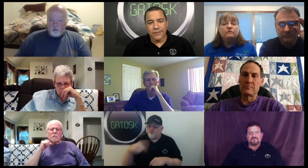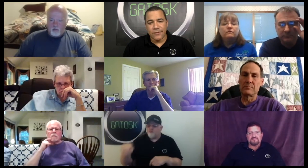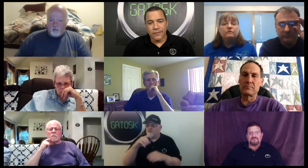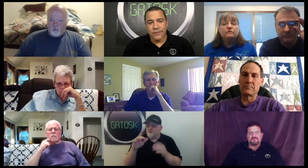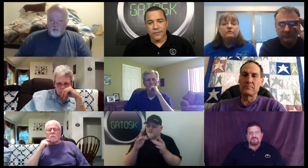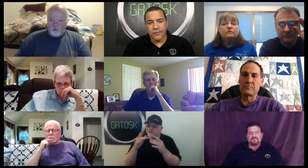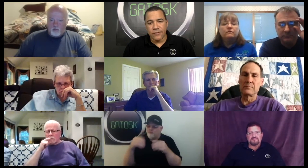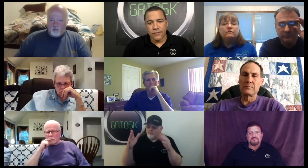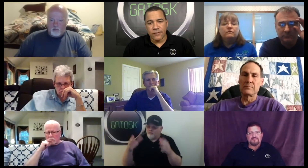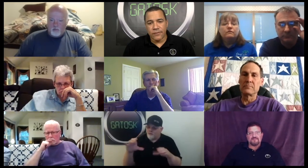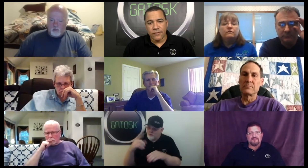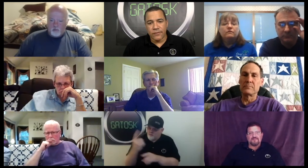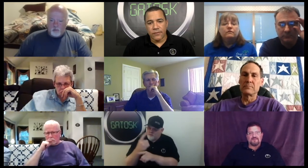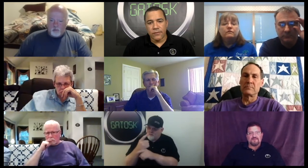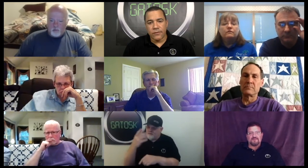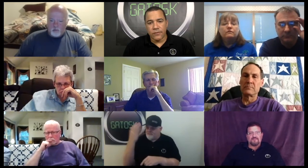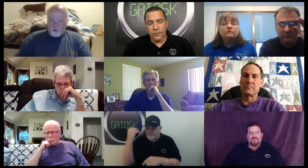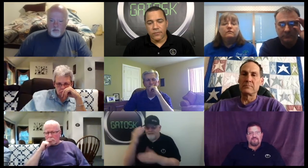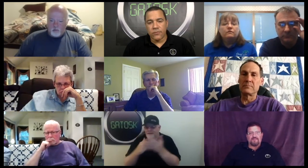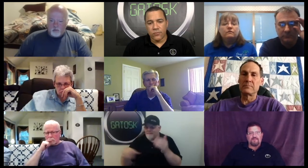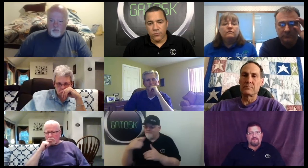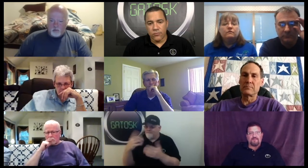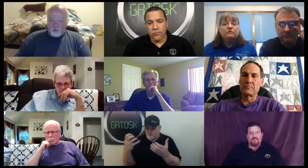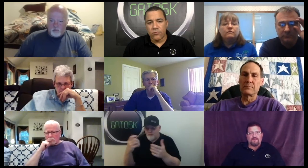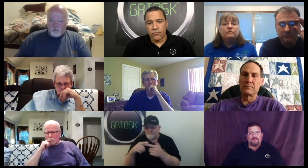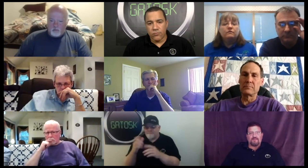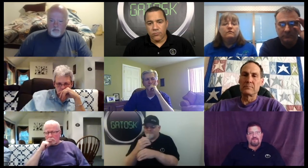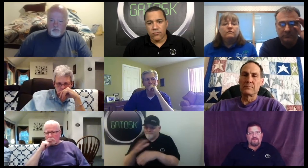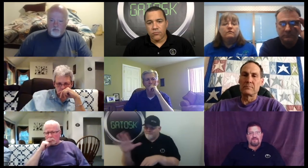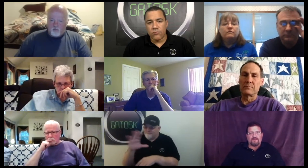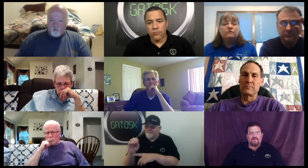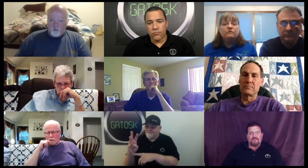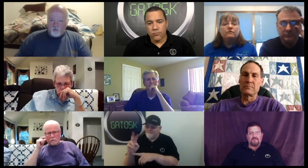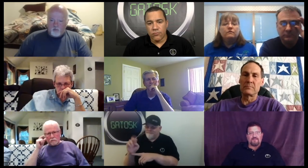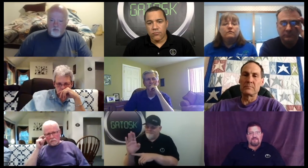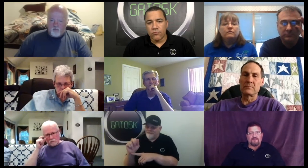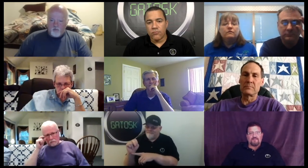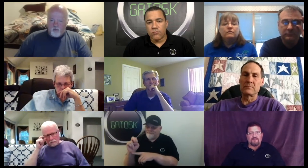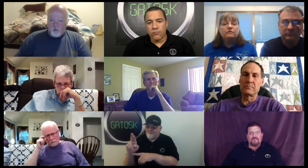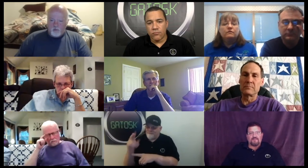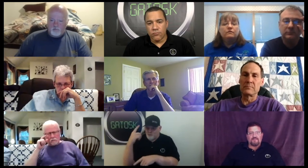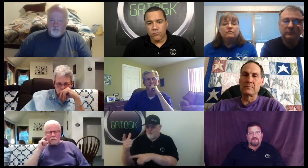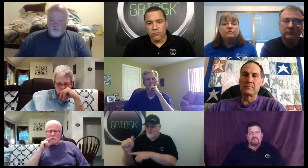advertising. Well, that's not appropriate. That's not McDonald's colors. So we need to train everyone to make sure everyone understands how